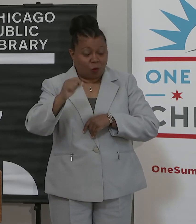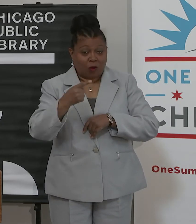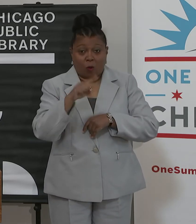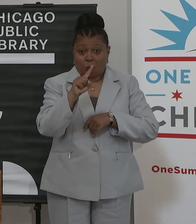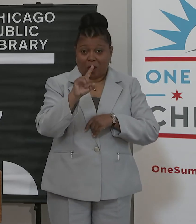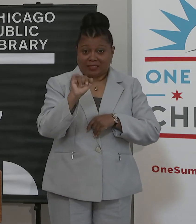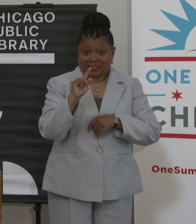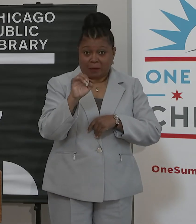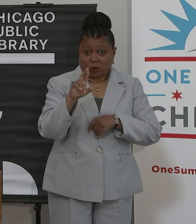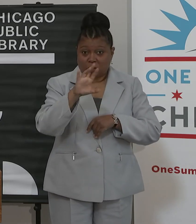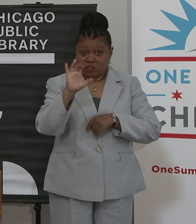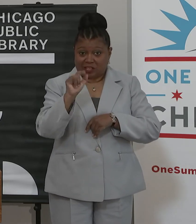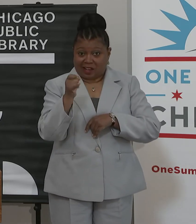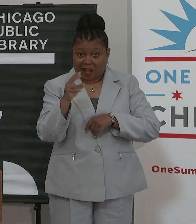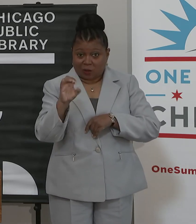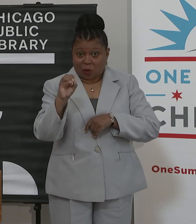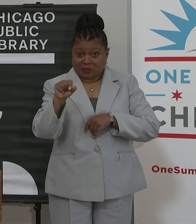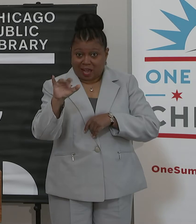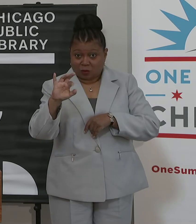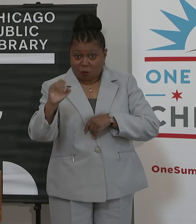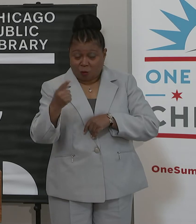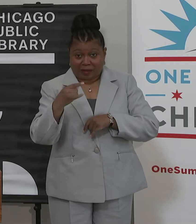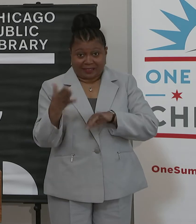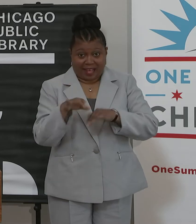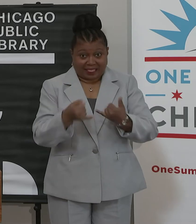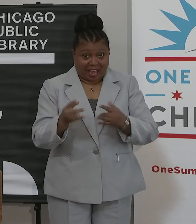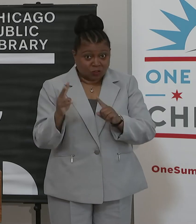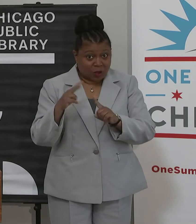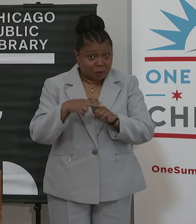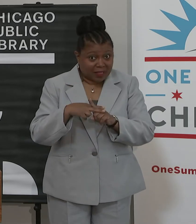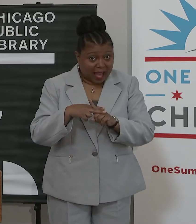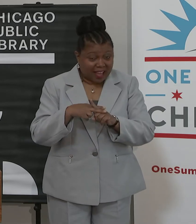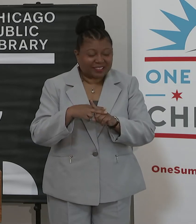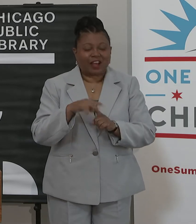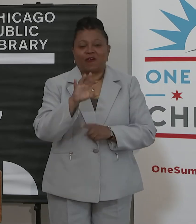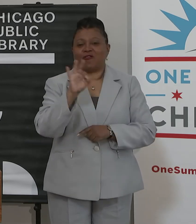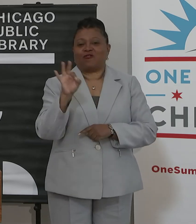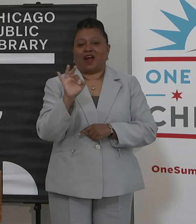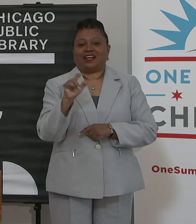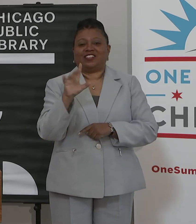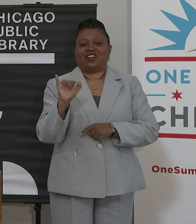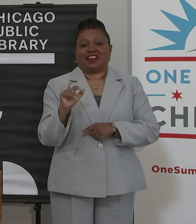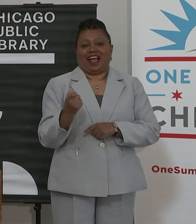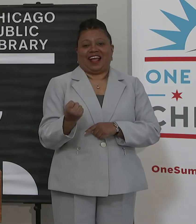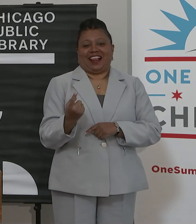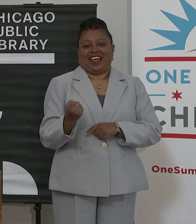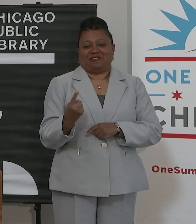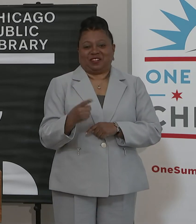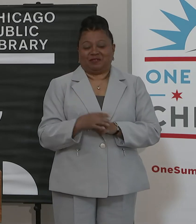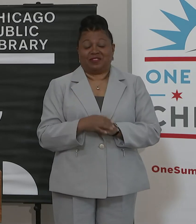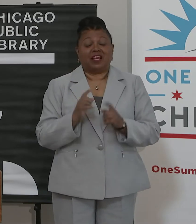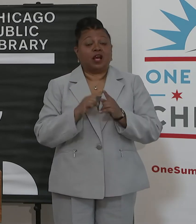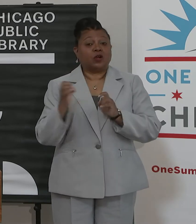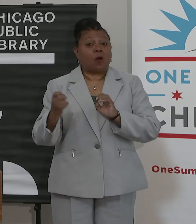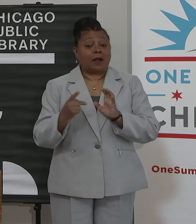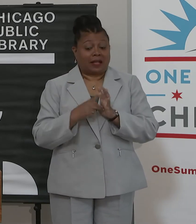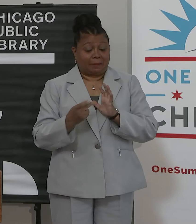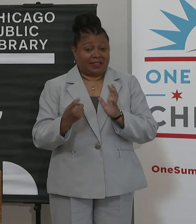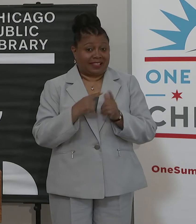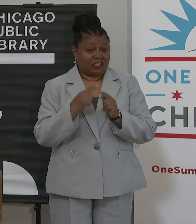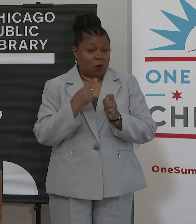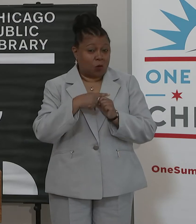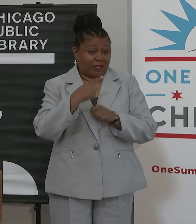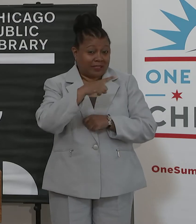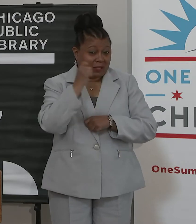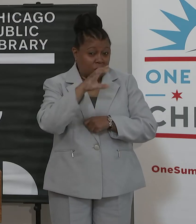That's onesummerchicago.org, and the deadline to apply is Friday, July 11th. Returning this year under the